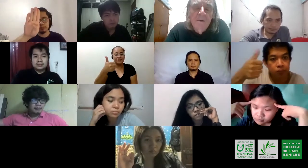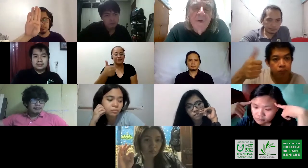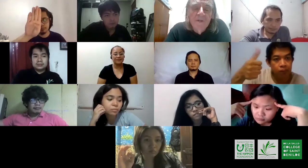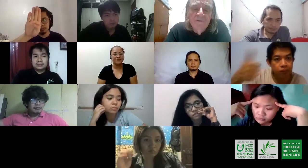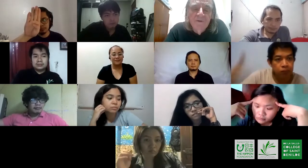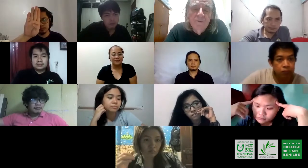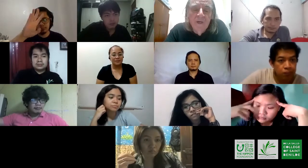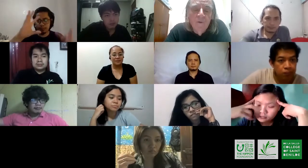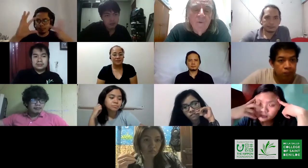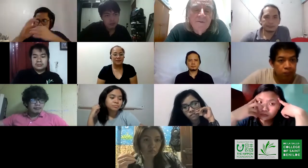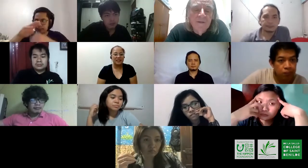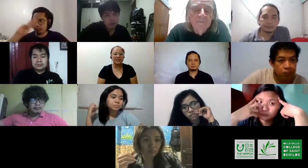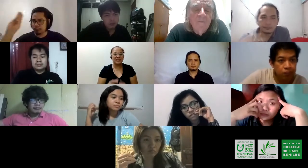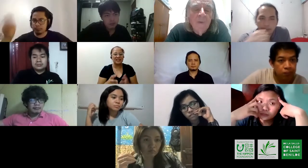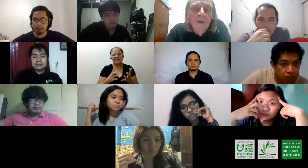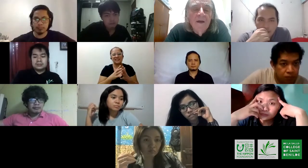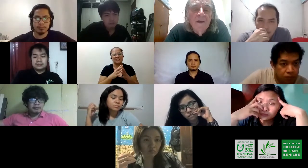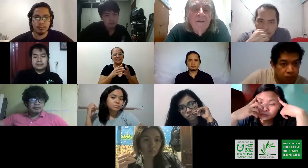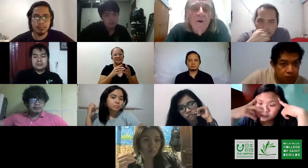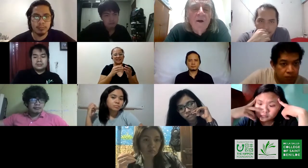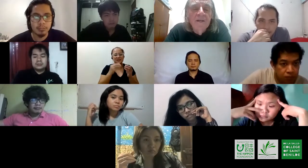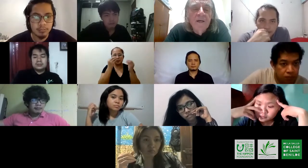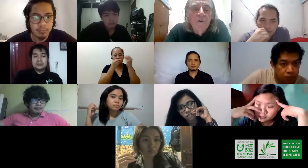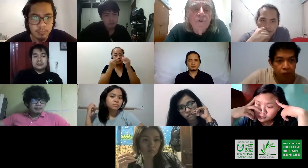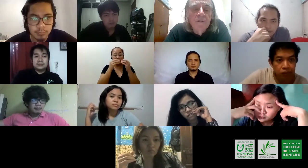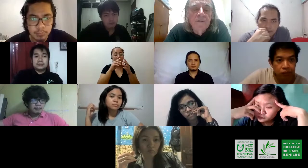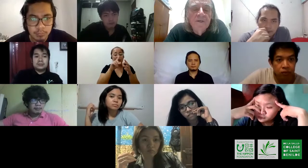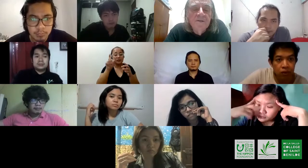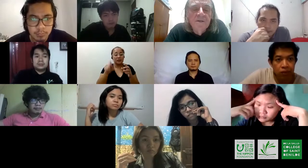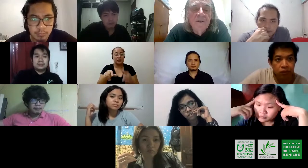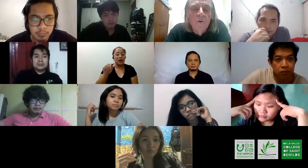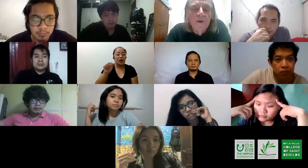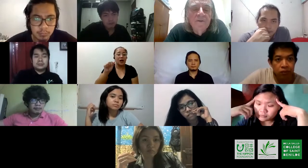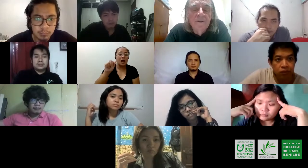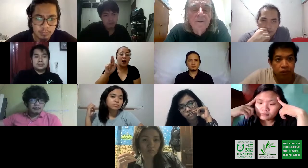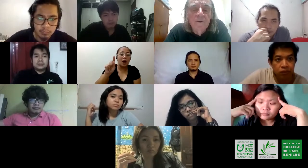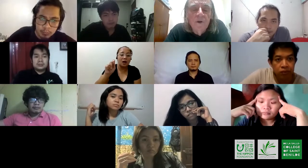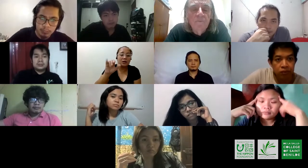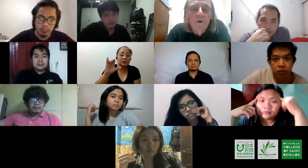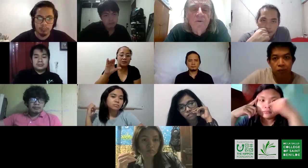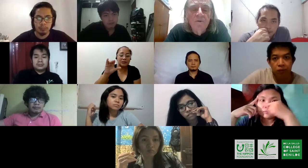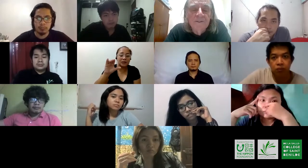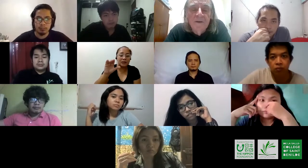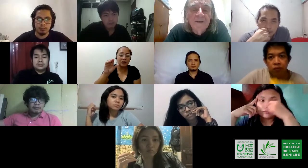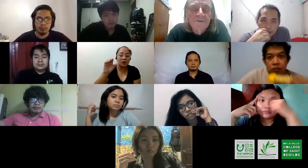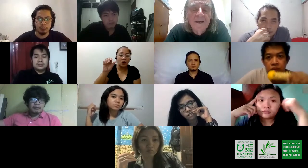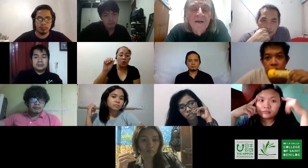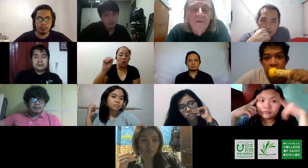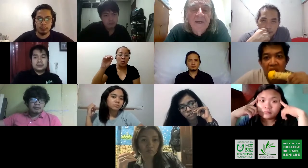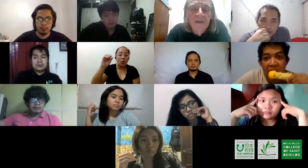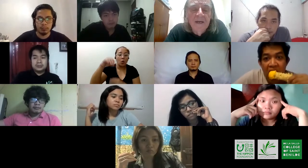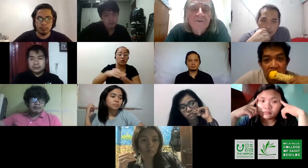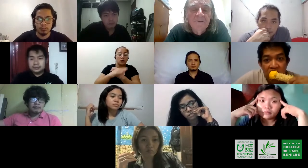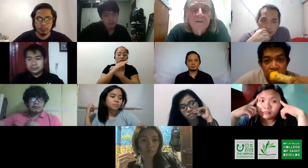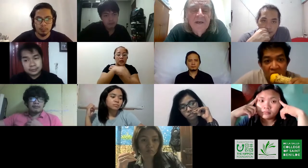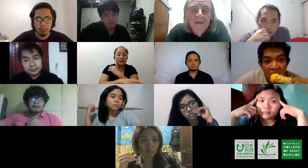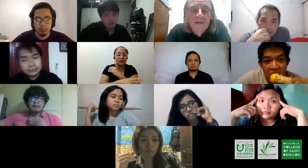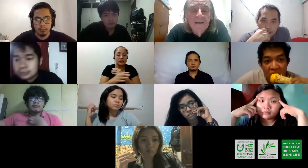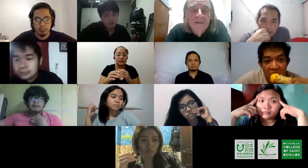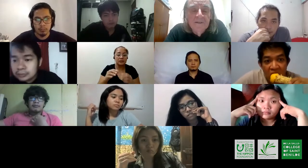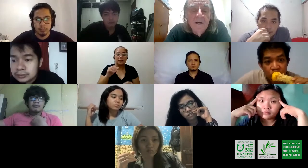is not much of a tricky question. The Arctic Ocean is in the north near the North Pole, so that's not going to be an